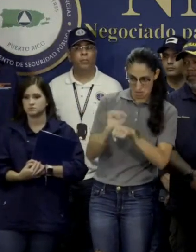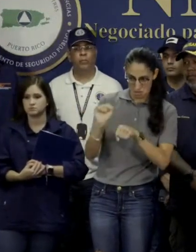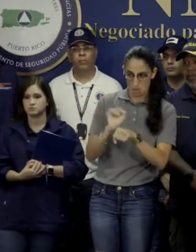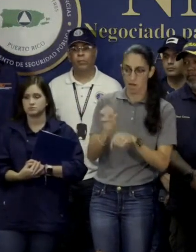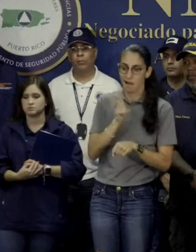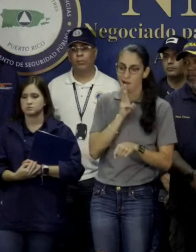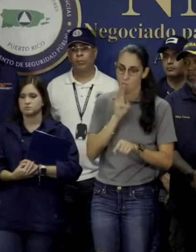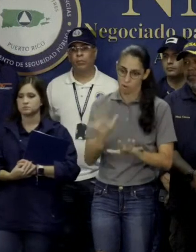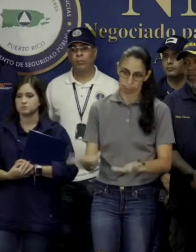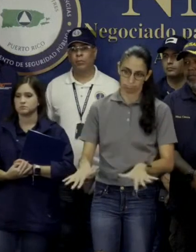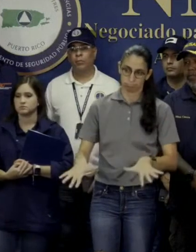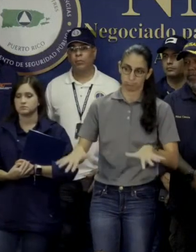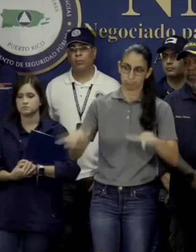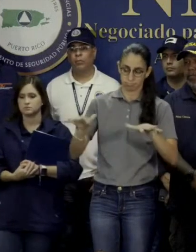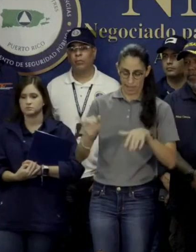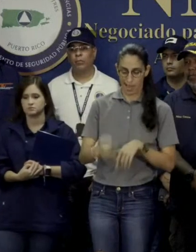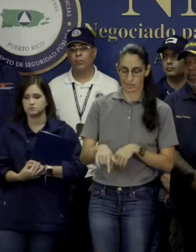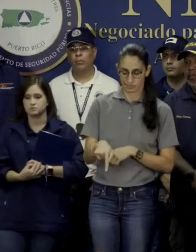area.